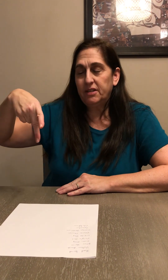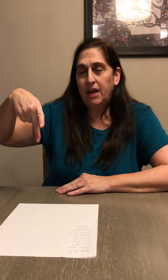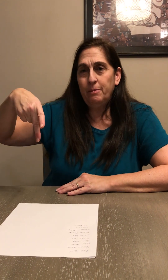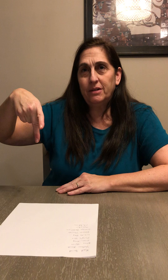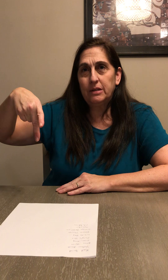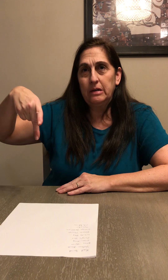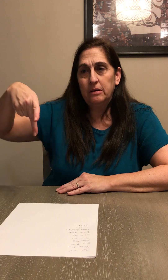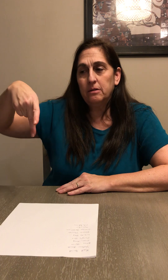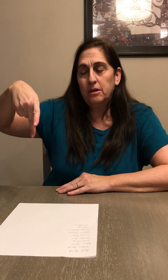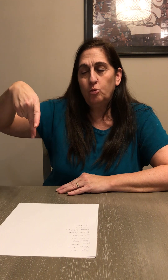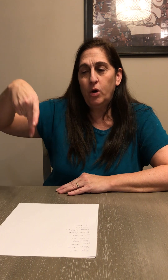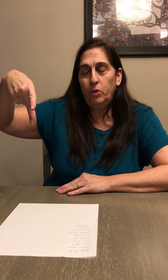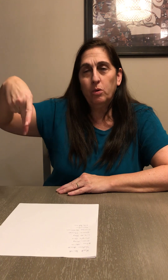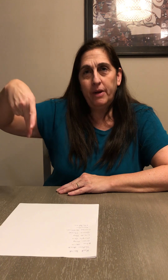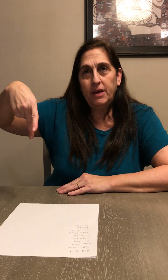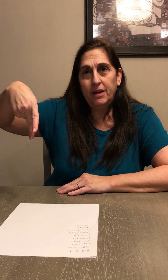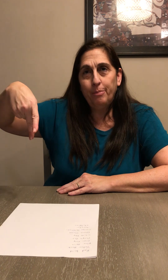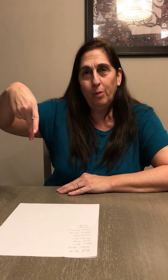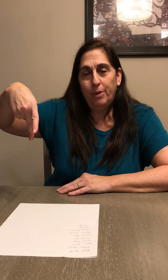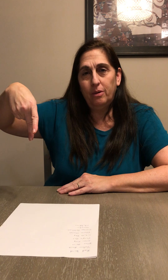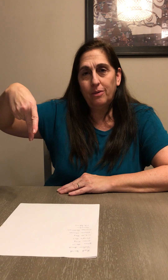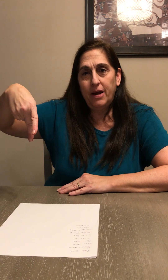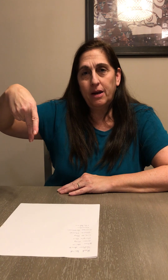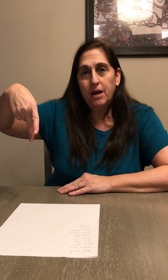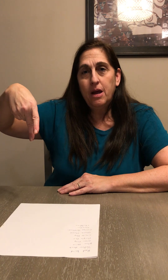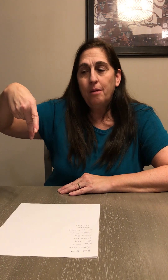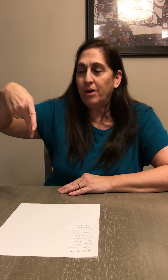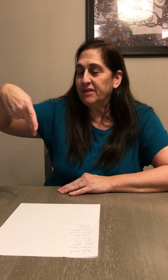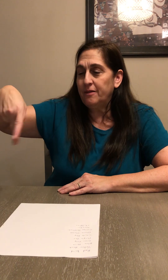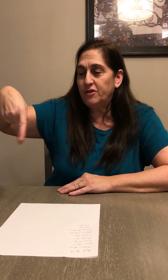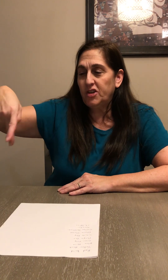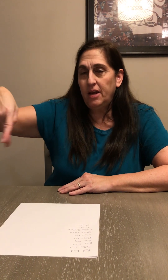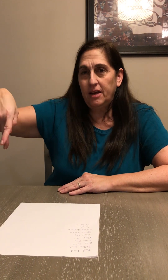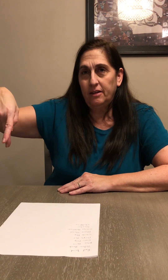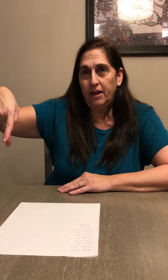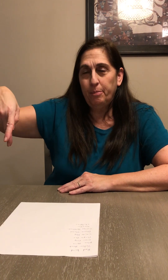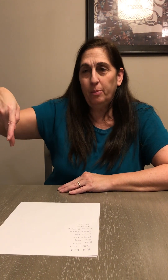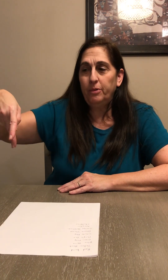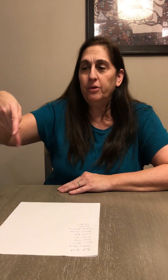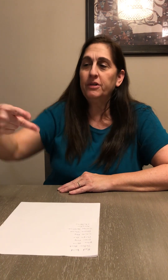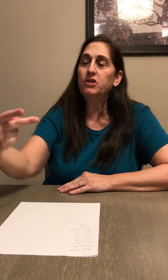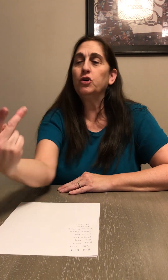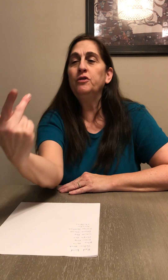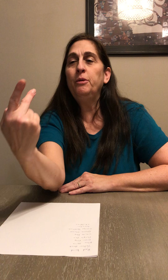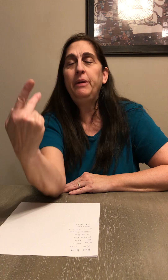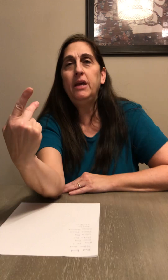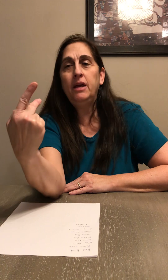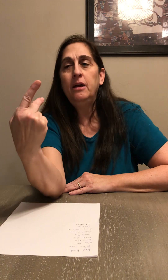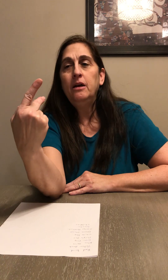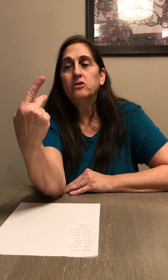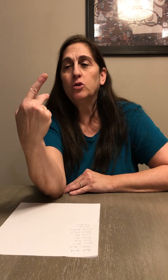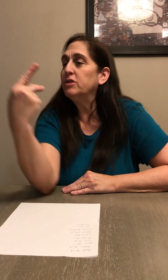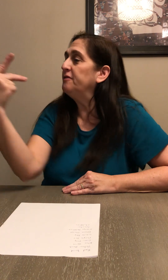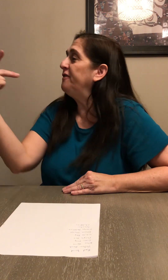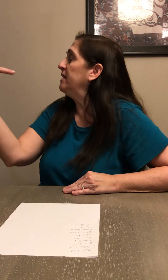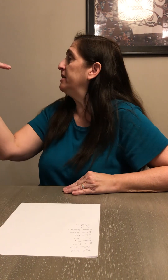same as when we were making purple, right? But instead of shaking it like purple, you're gonna turn the P so it's facing